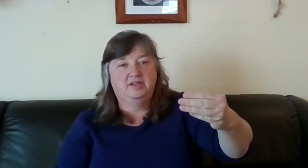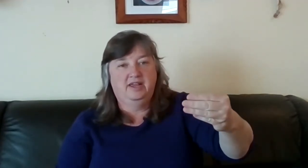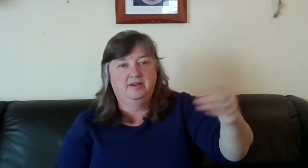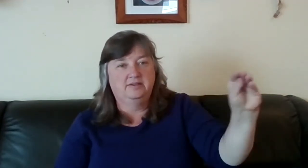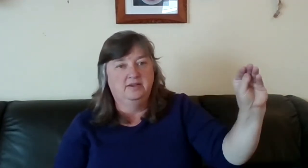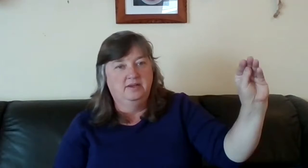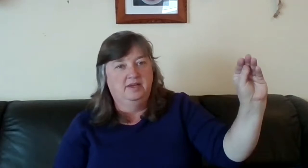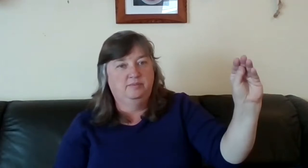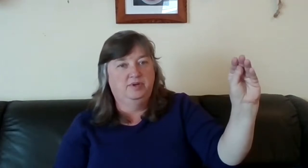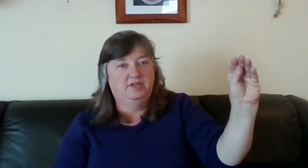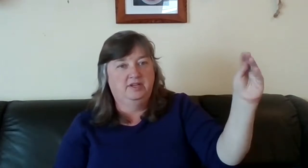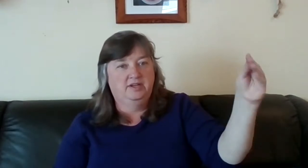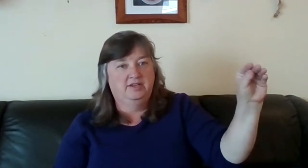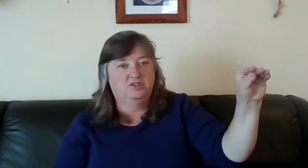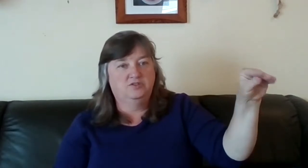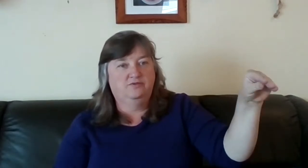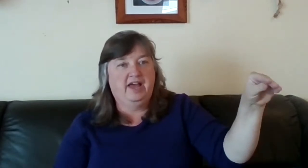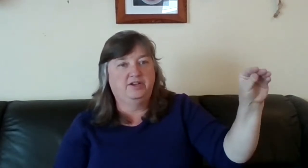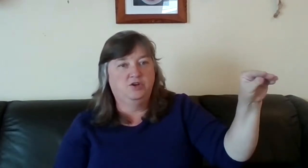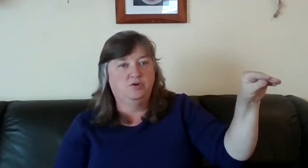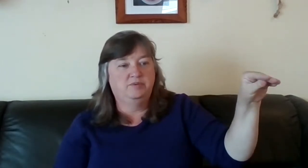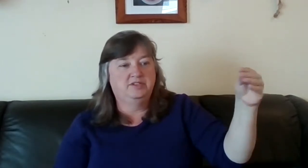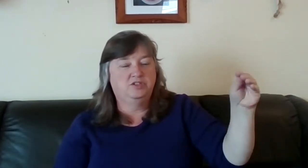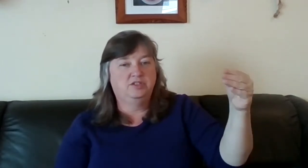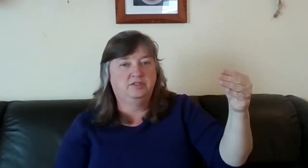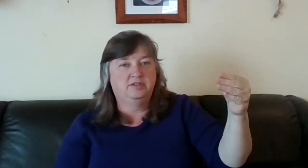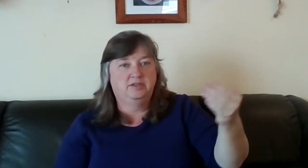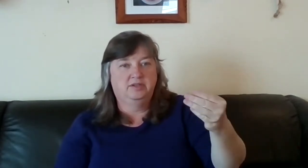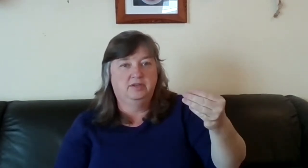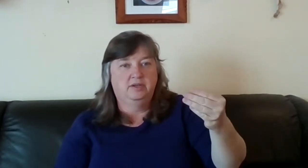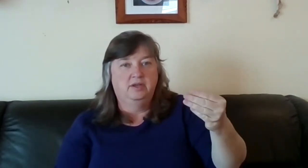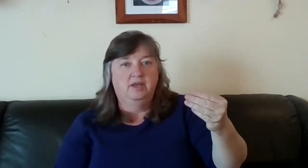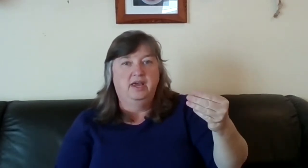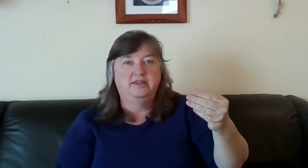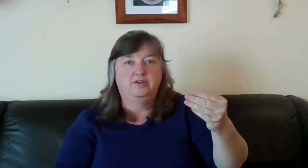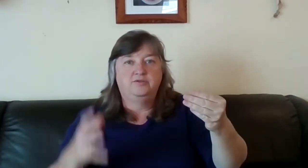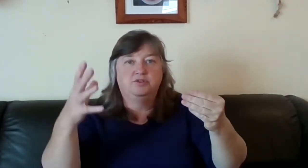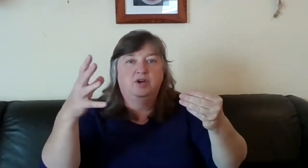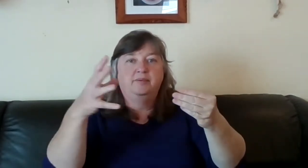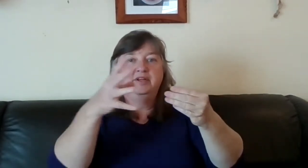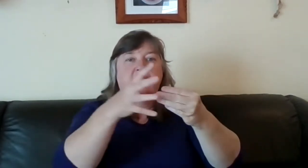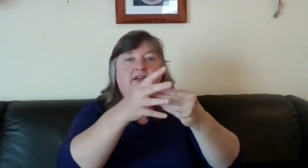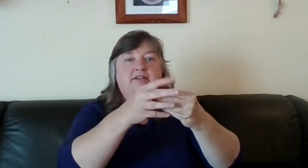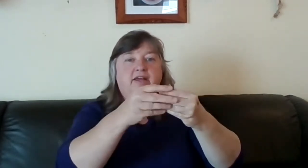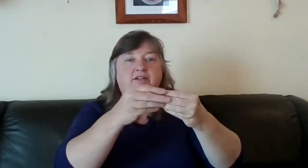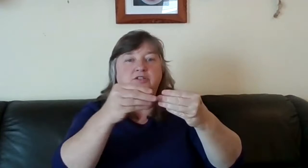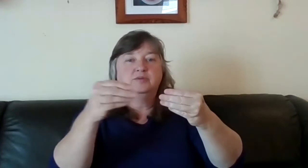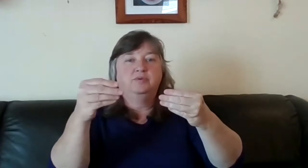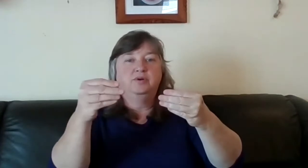non-dominant hand and put it in a flat O position. And then use your dominant hand and just pull